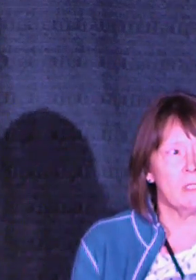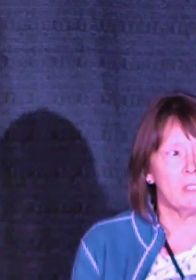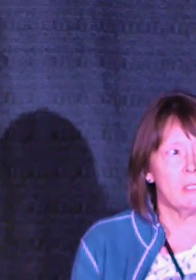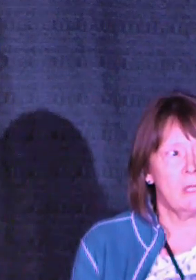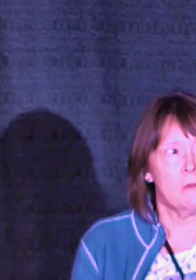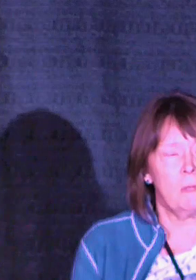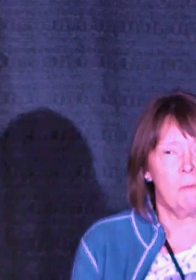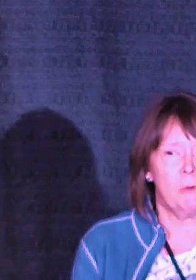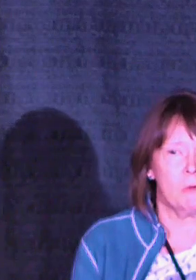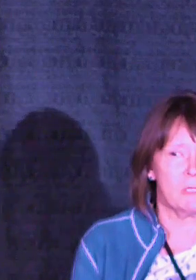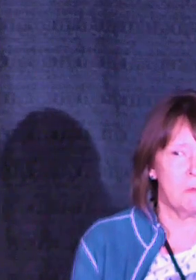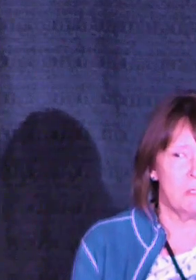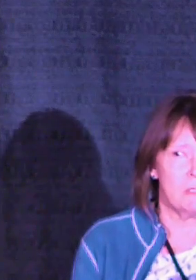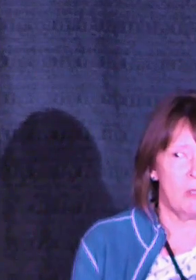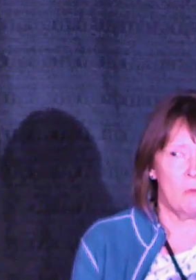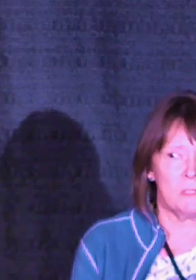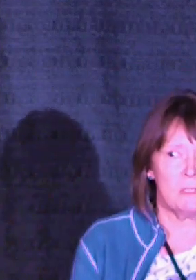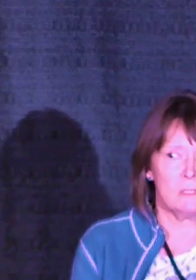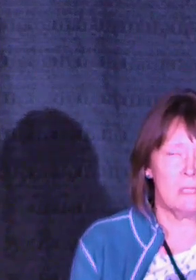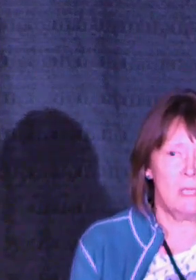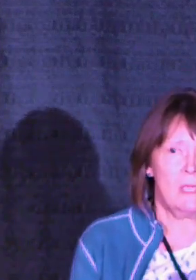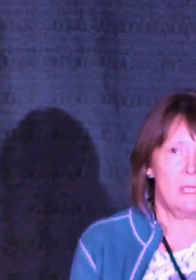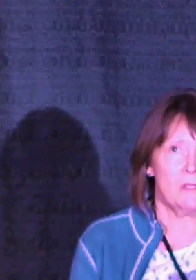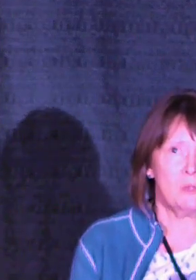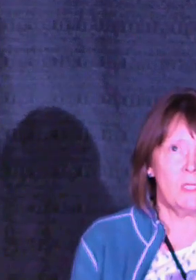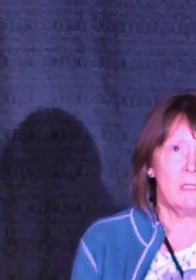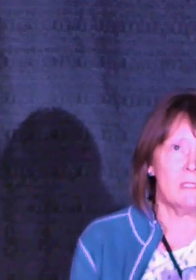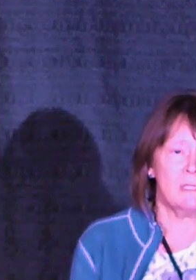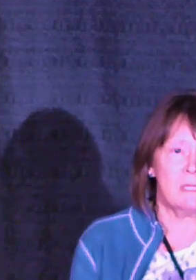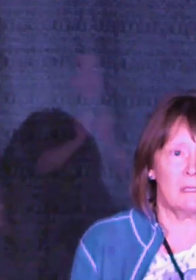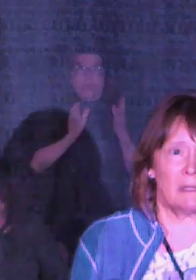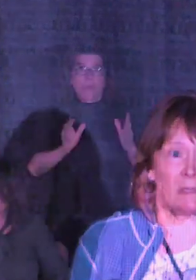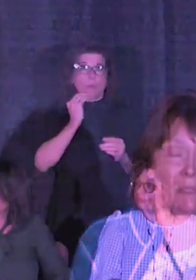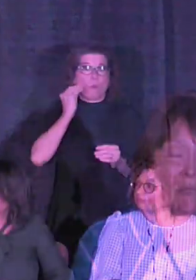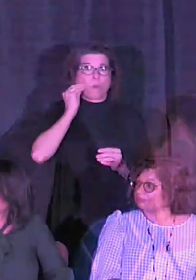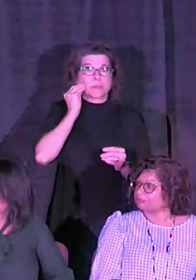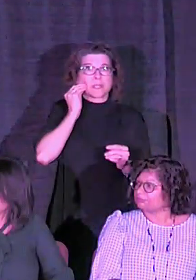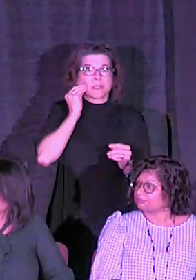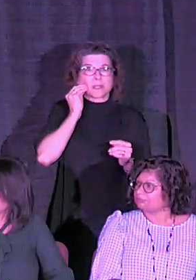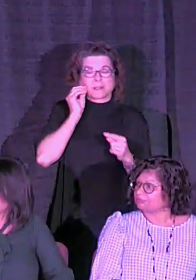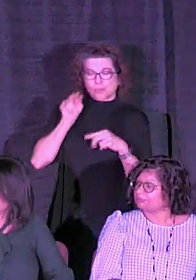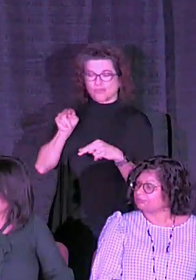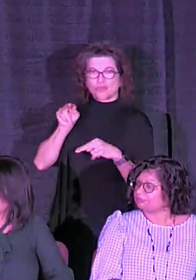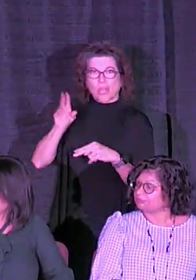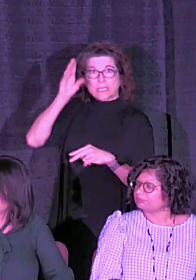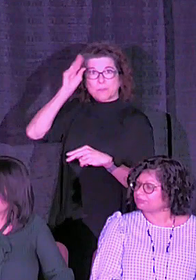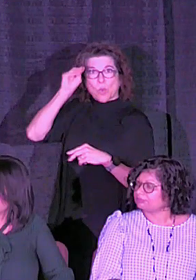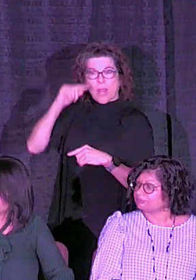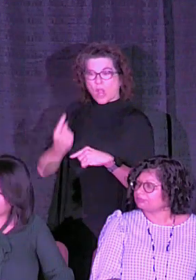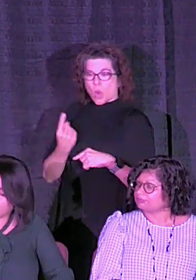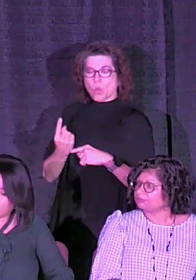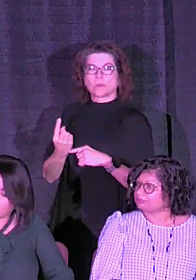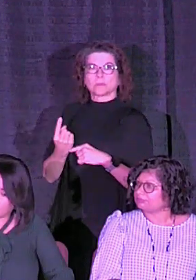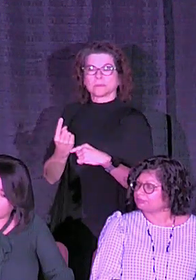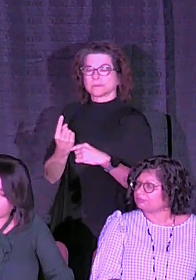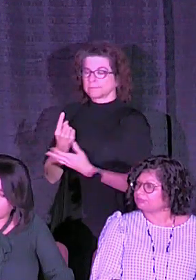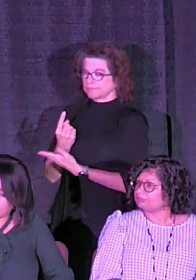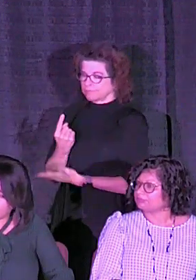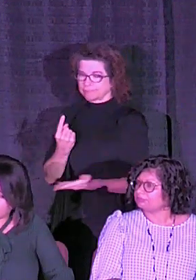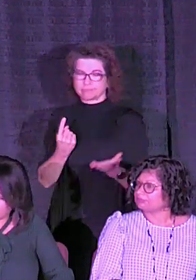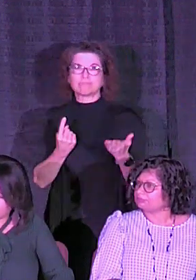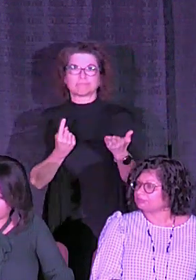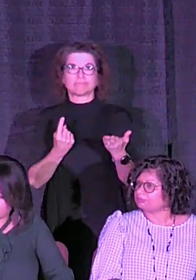to watch how the people who were experiencing homelessness treated this young little boy. And it